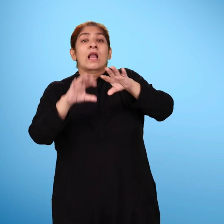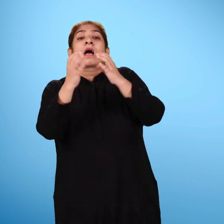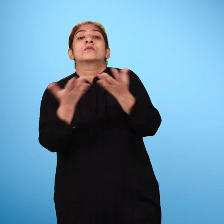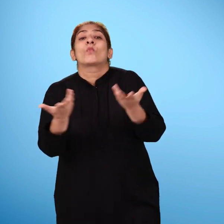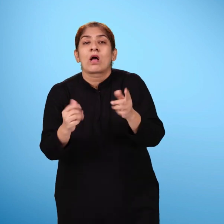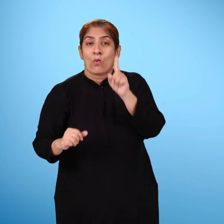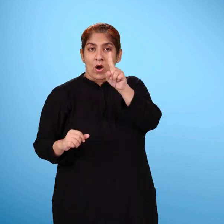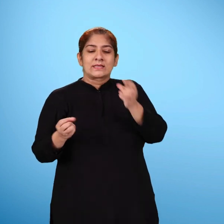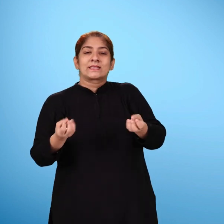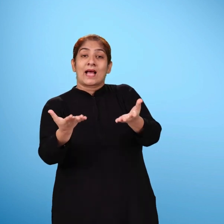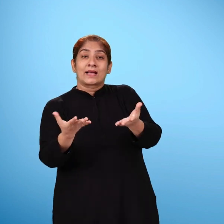from class 1 onwards.